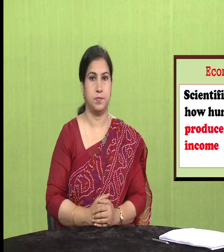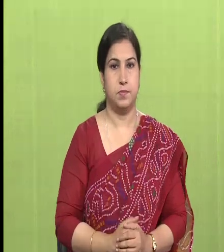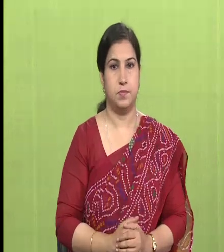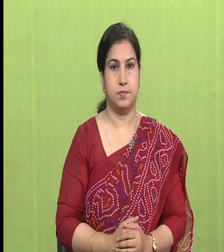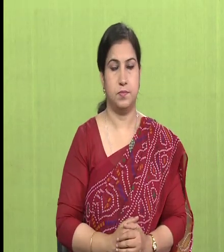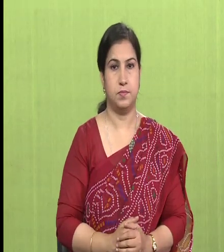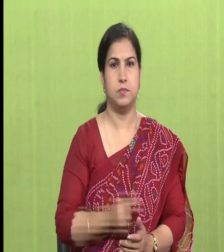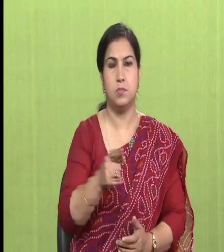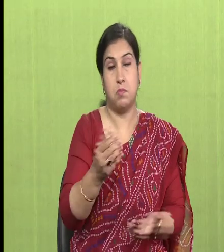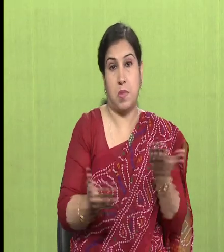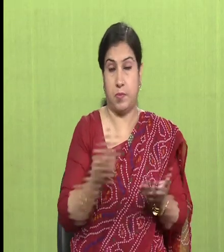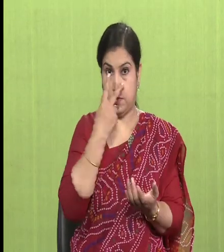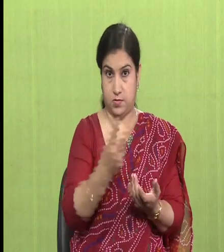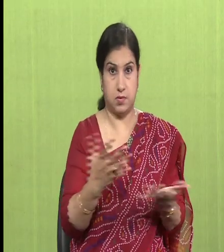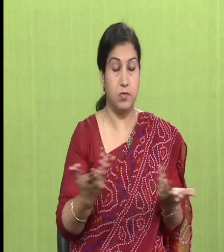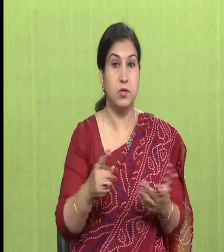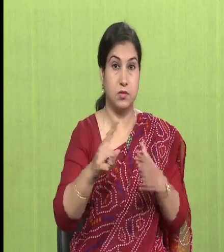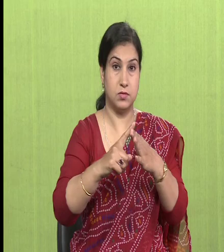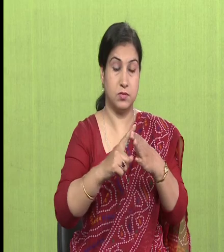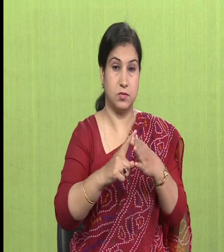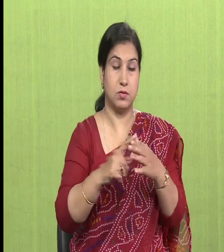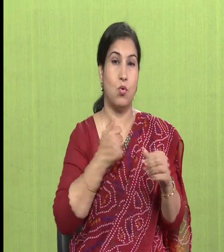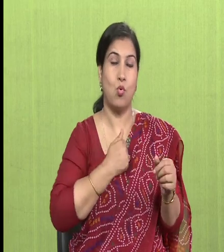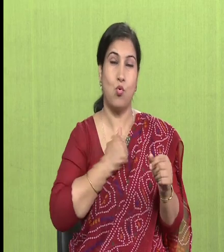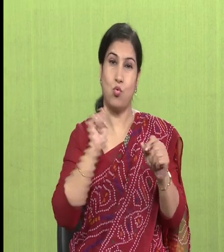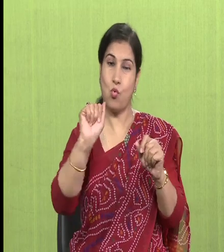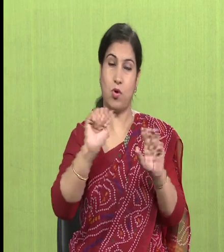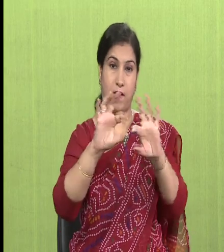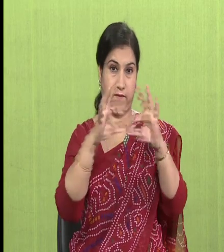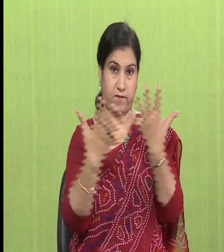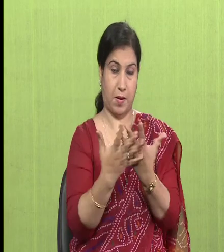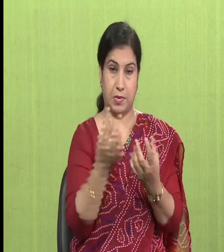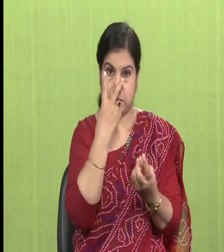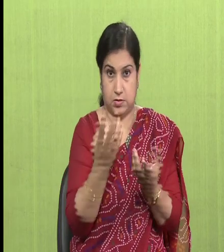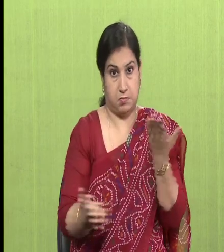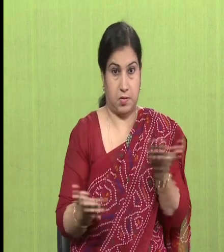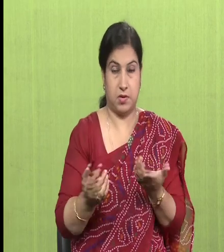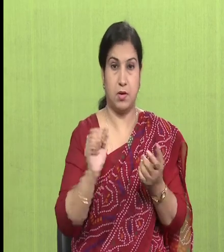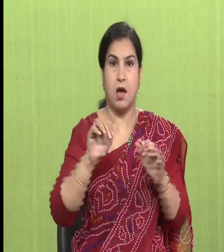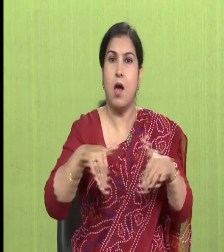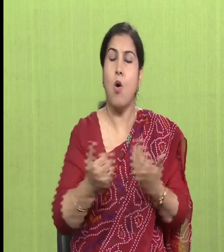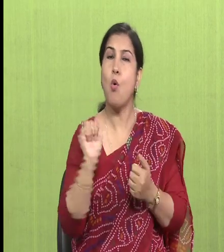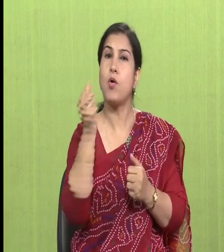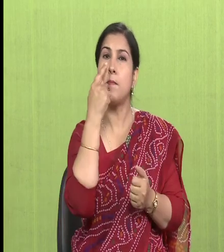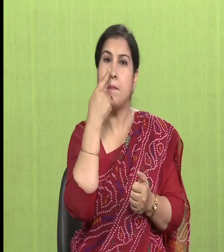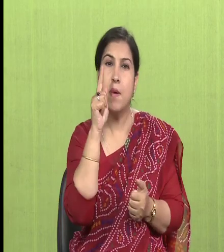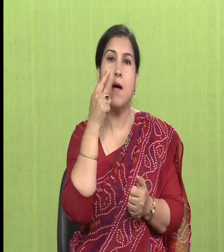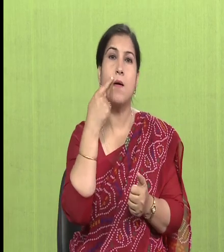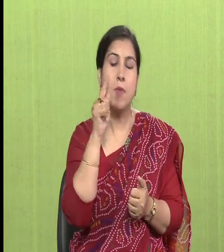You must have seen in your family that how your parents decide about spending